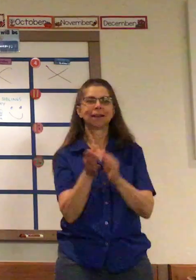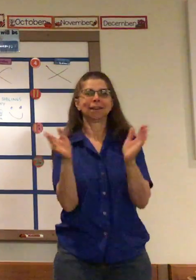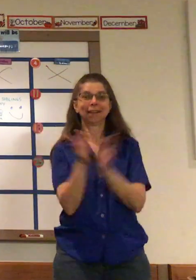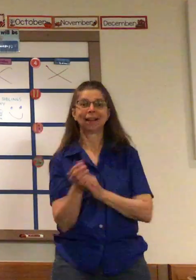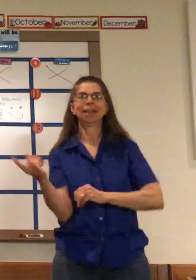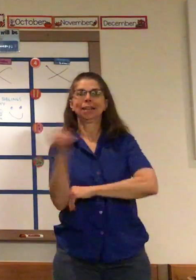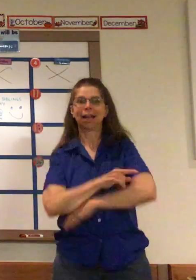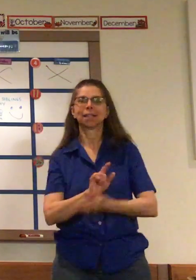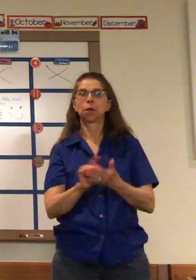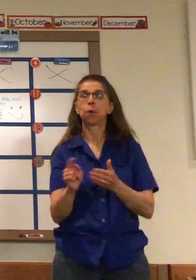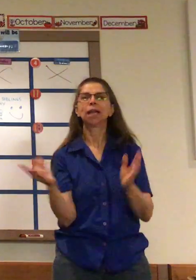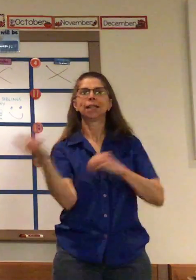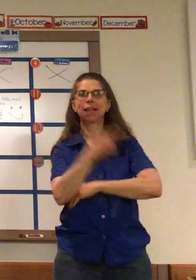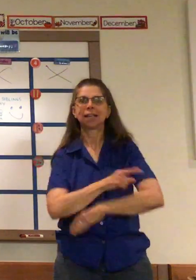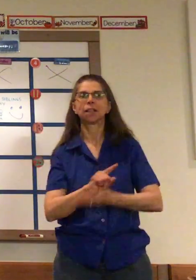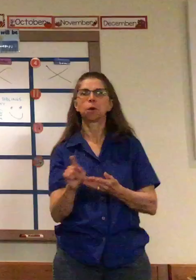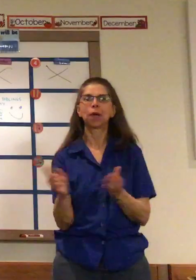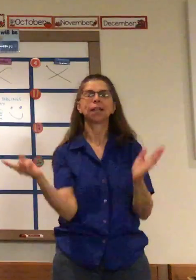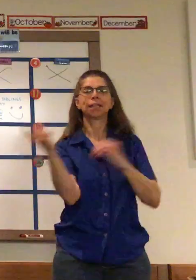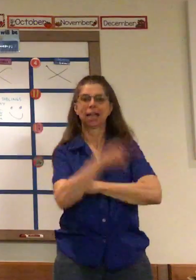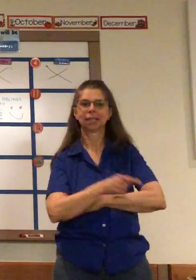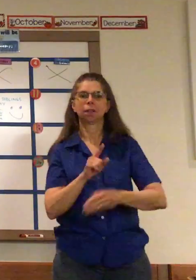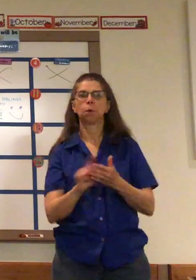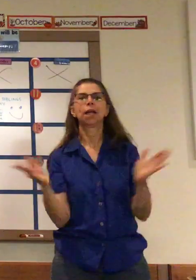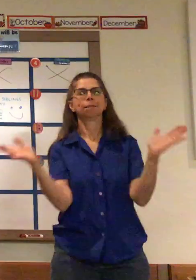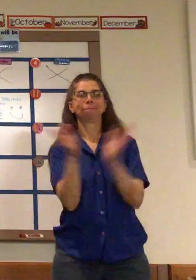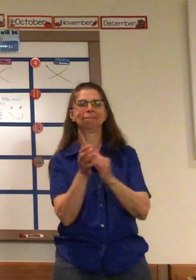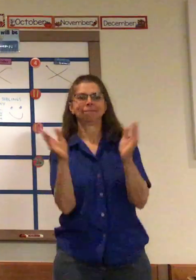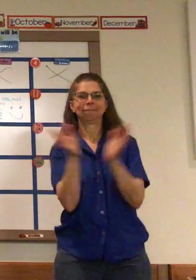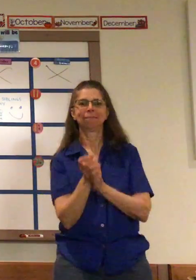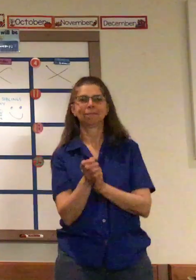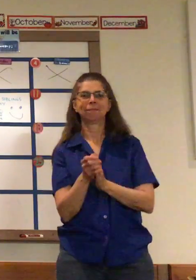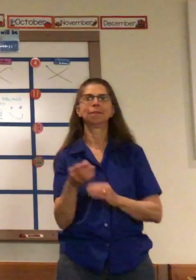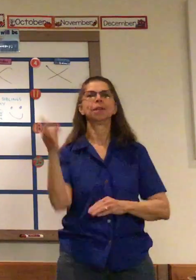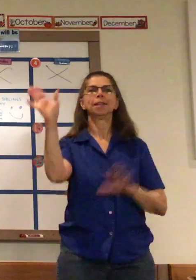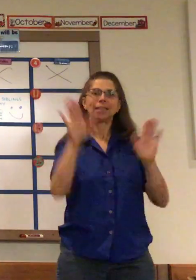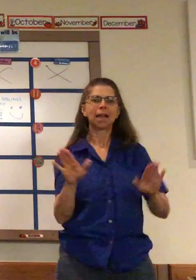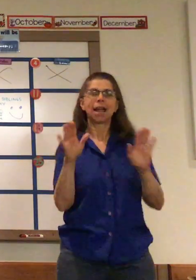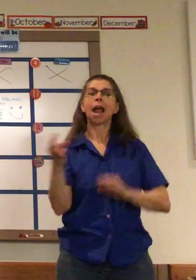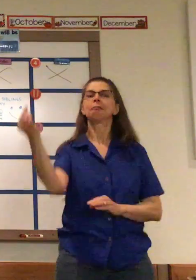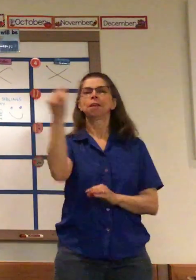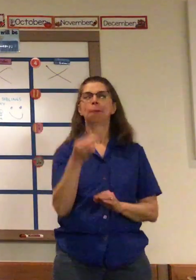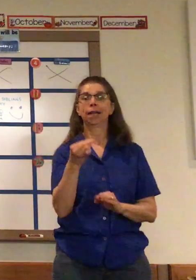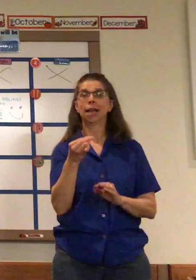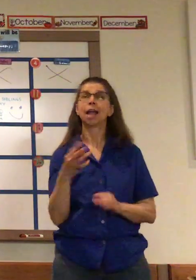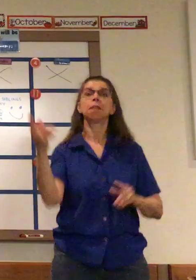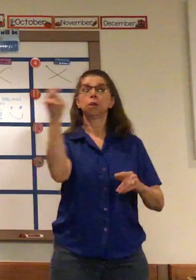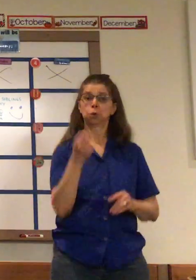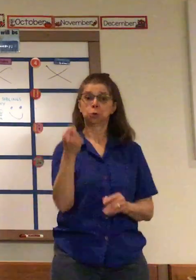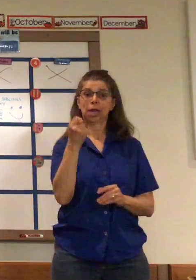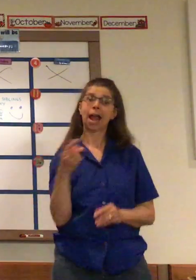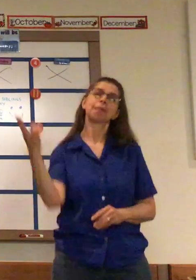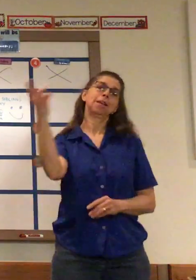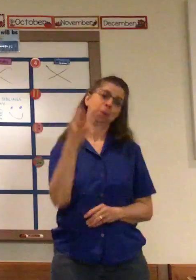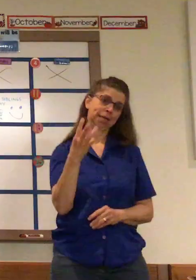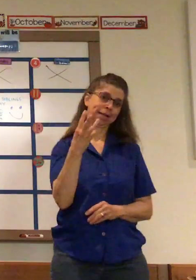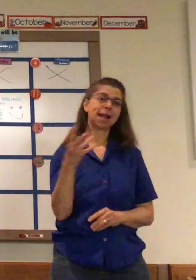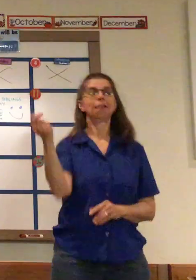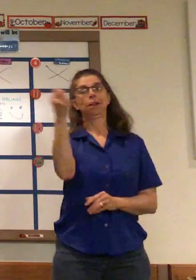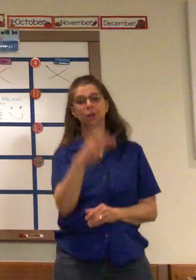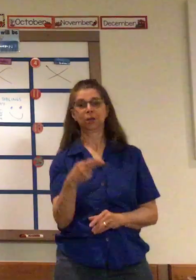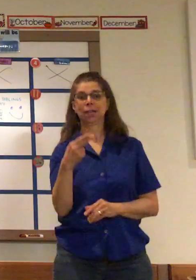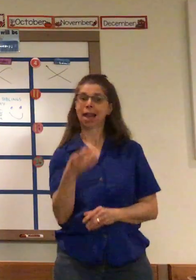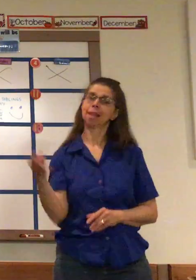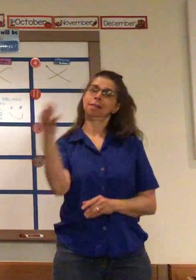week. Days of the week. Days of the week. Days of the week. There's Sunday and there's Monday. There's Tuesday and there's